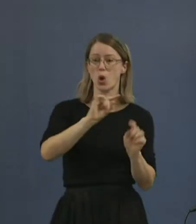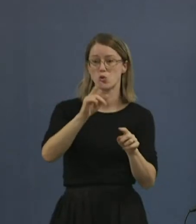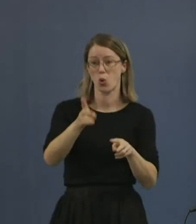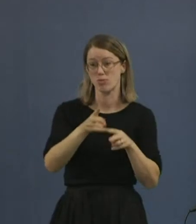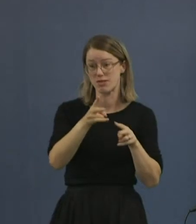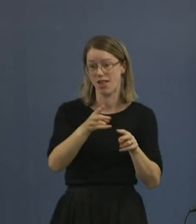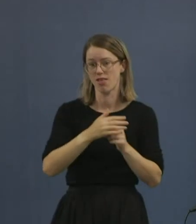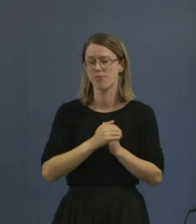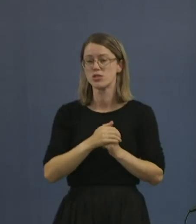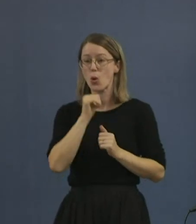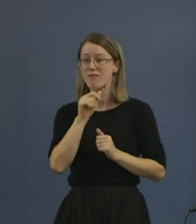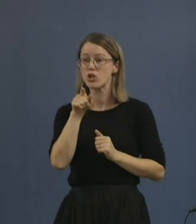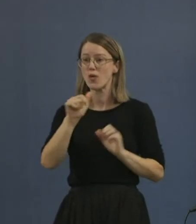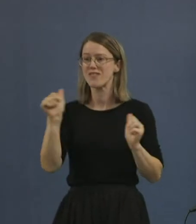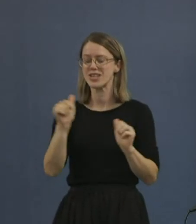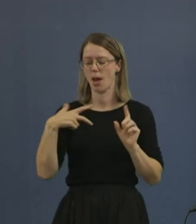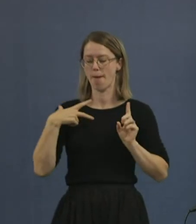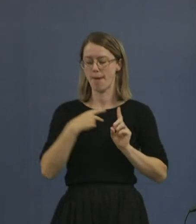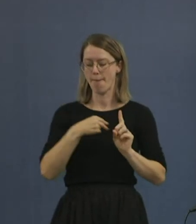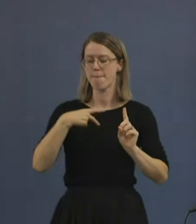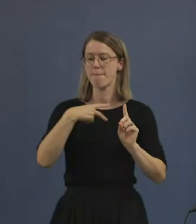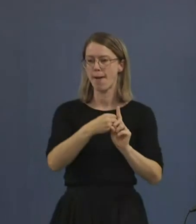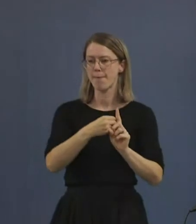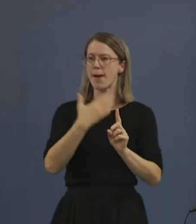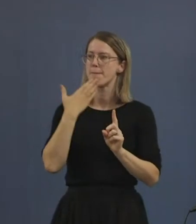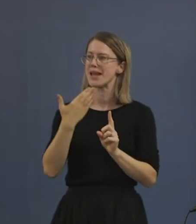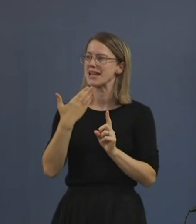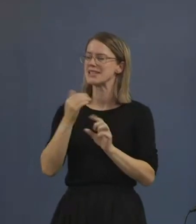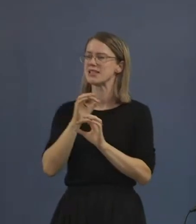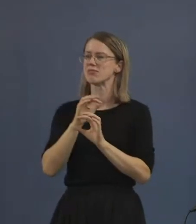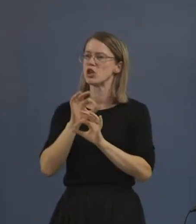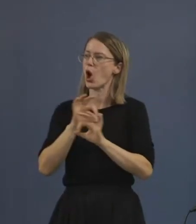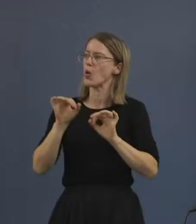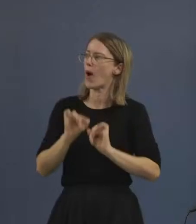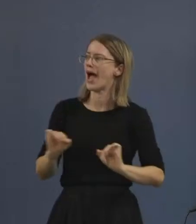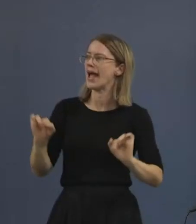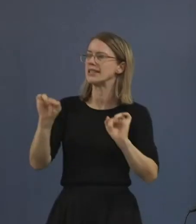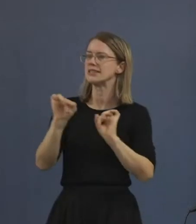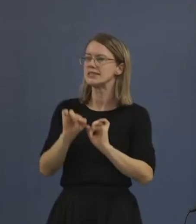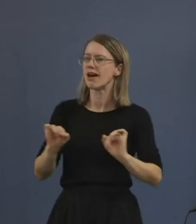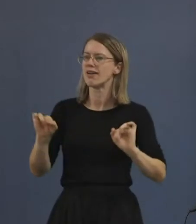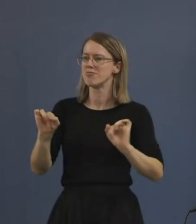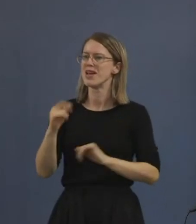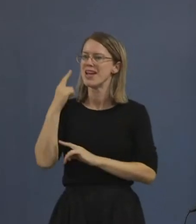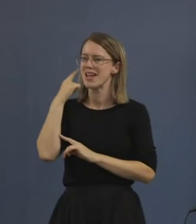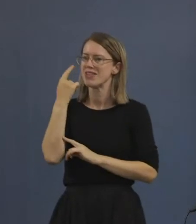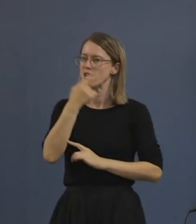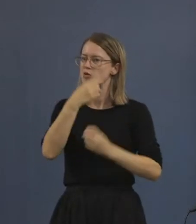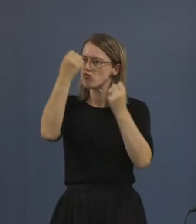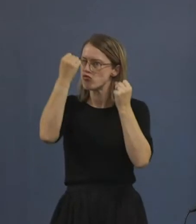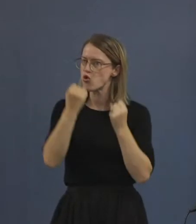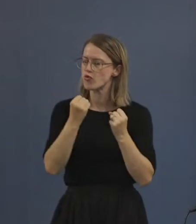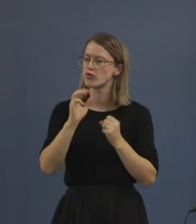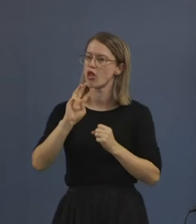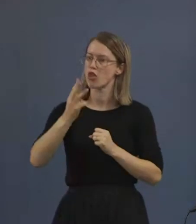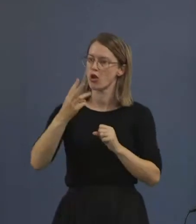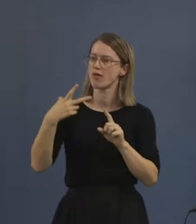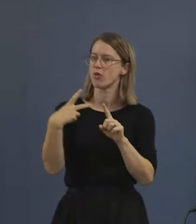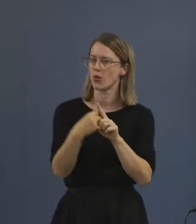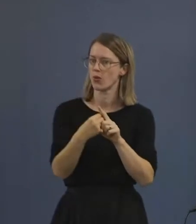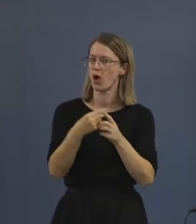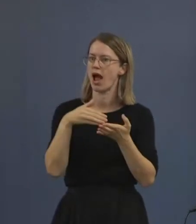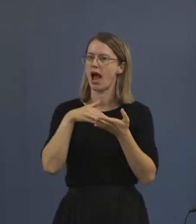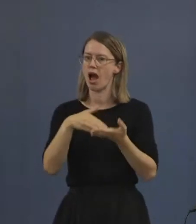if you've had your first 2 doses, please don't stumble at this next hurdle. The evidence shows a booster or third dose